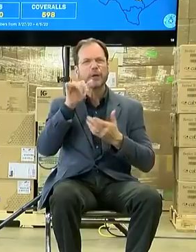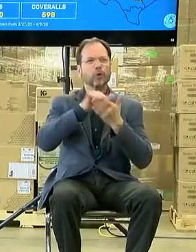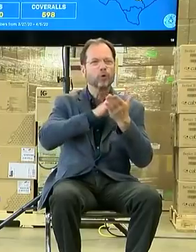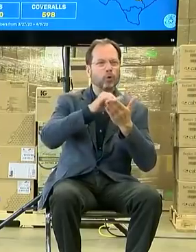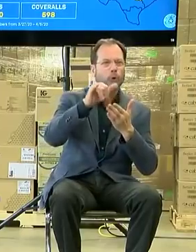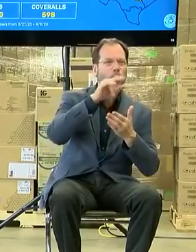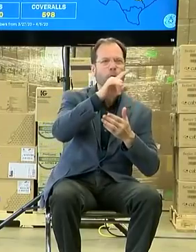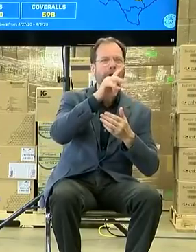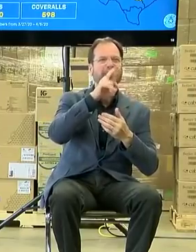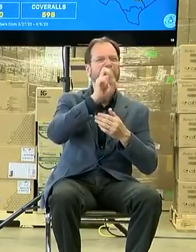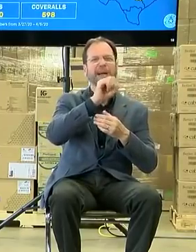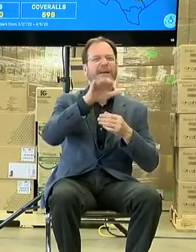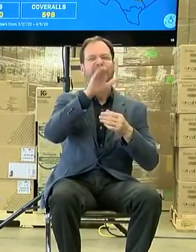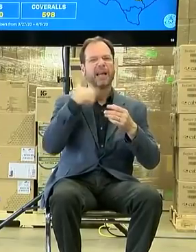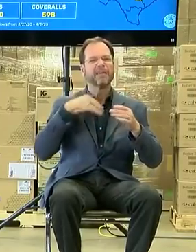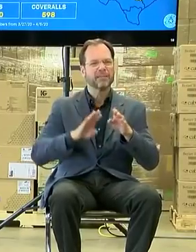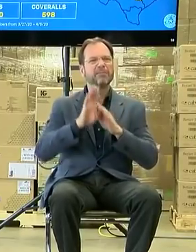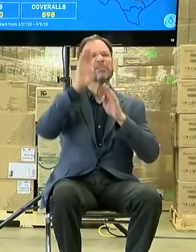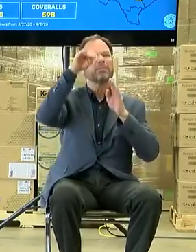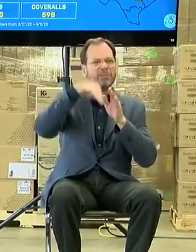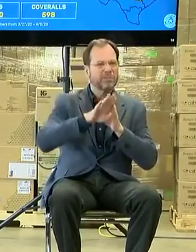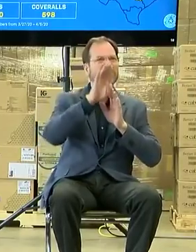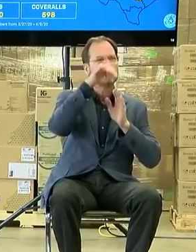York as the virus peaks at different times?